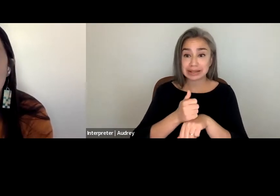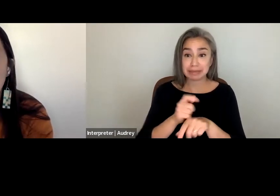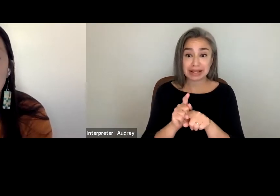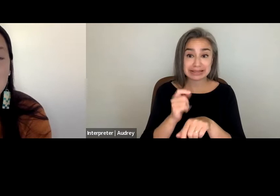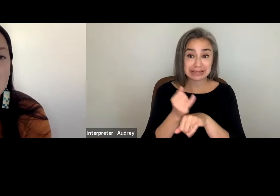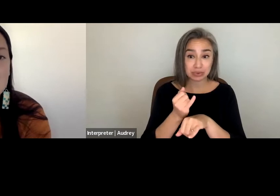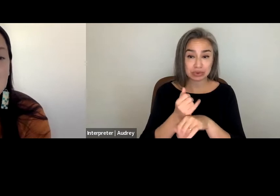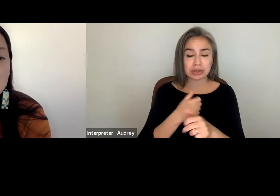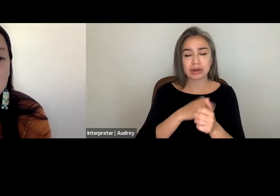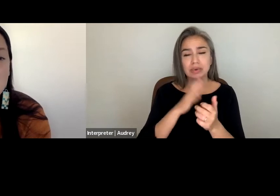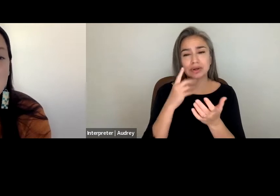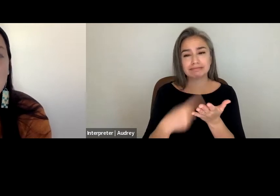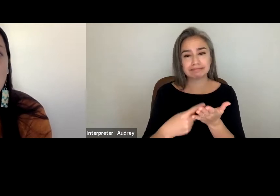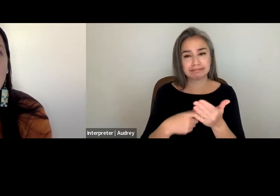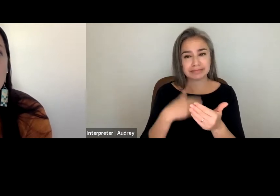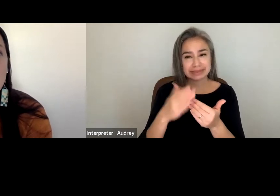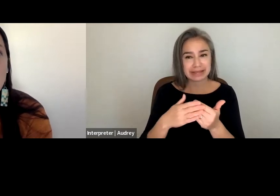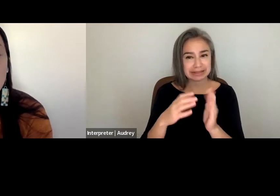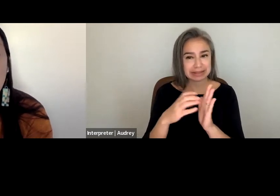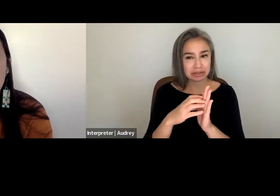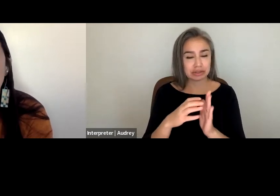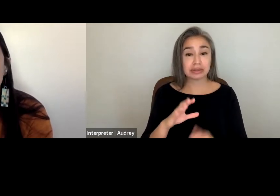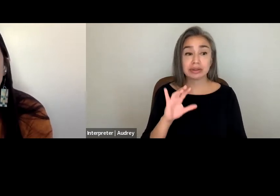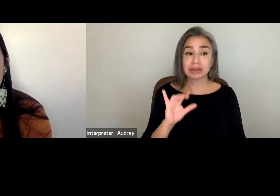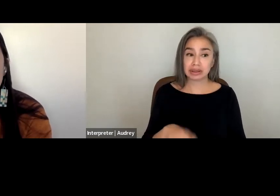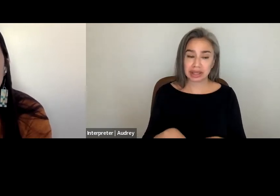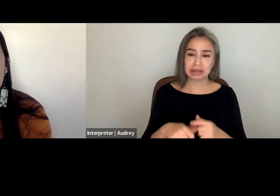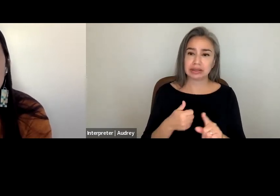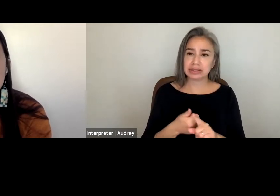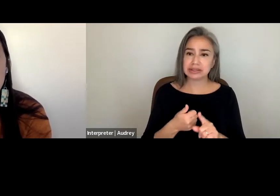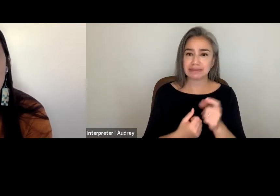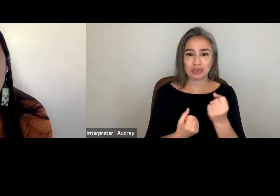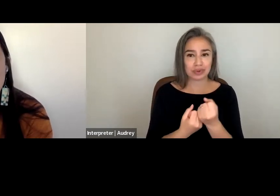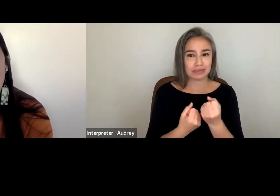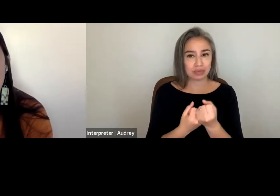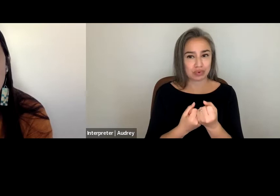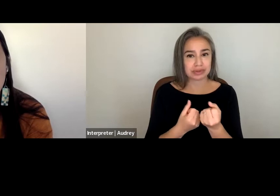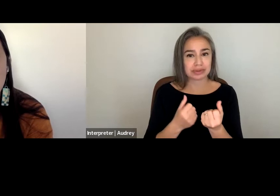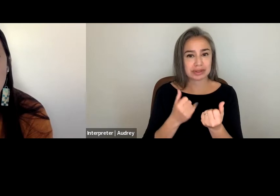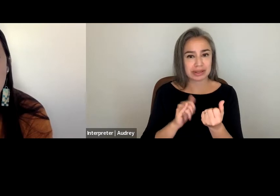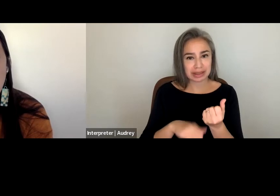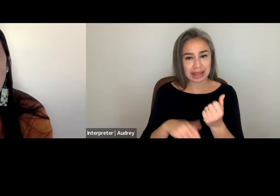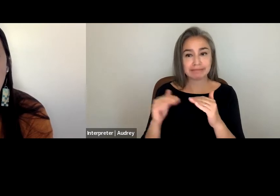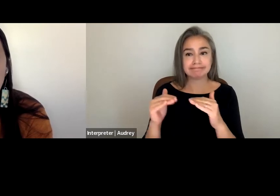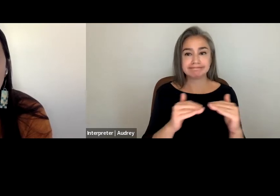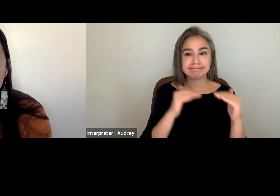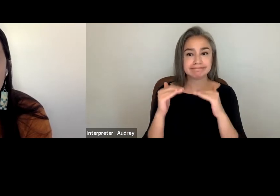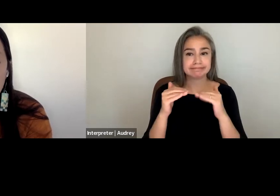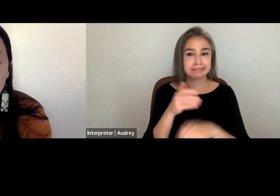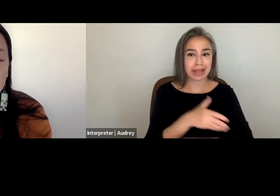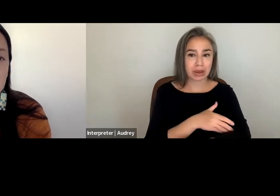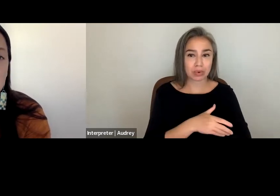will go over in the next section, inherently reinforces an unequal power dynamic.